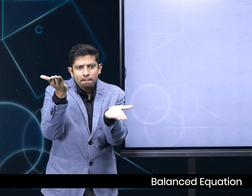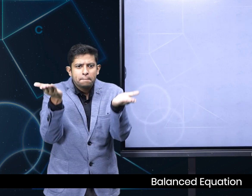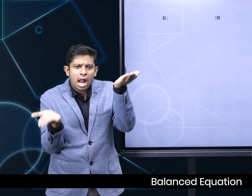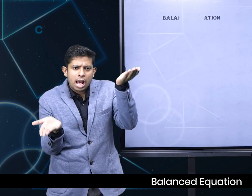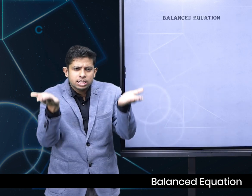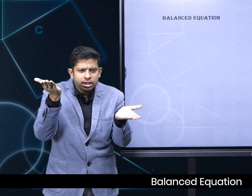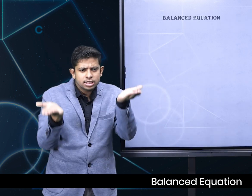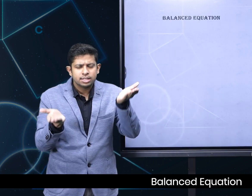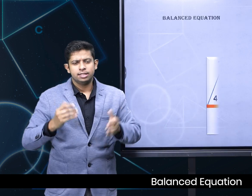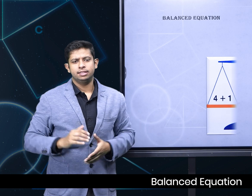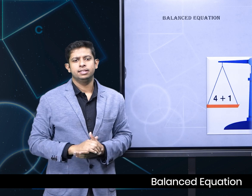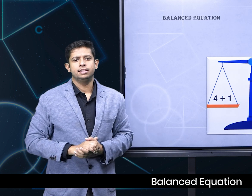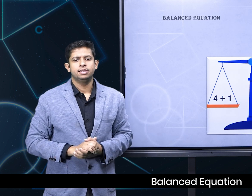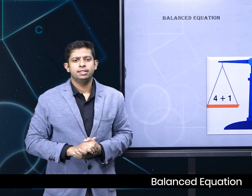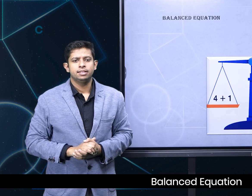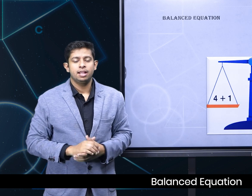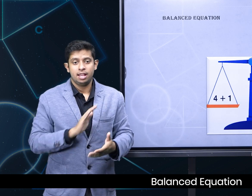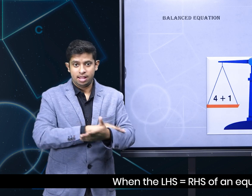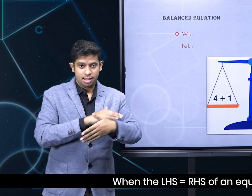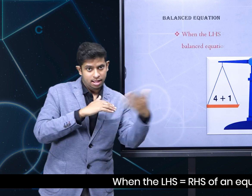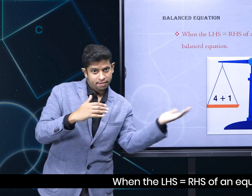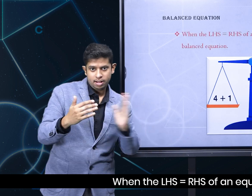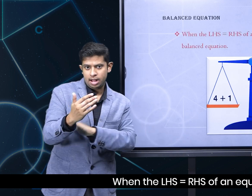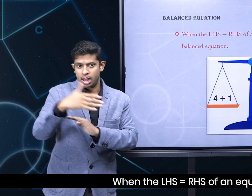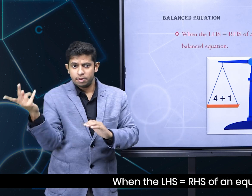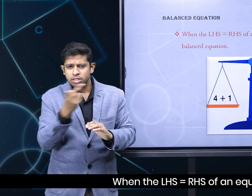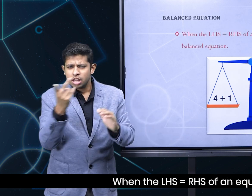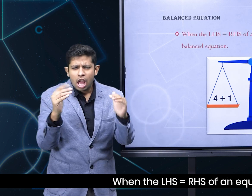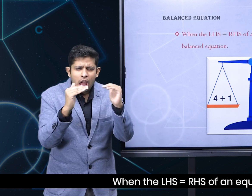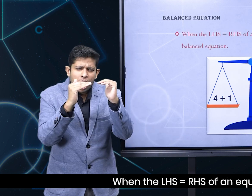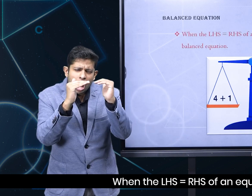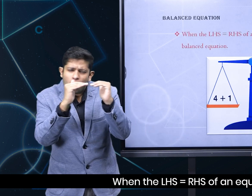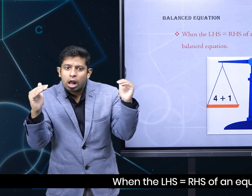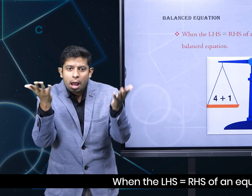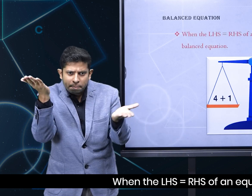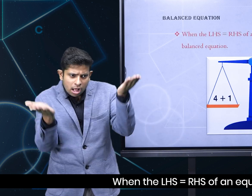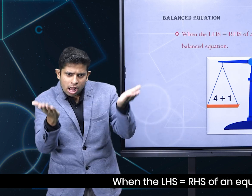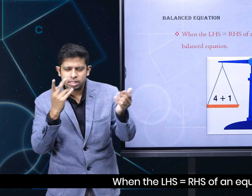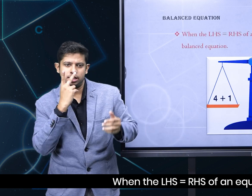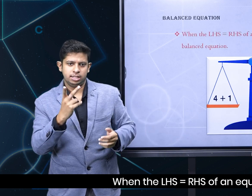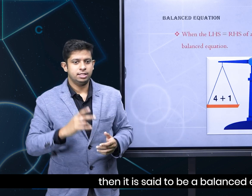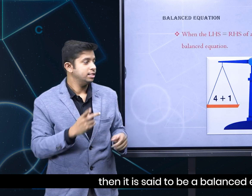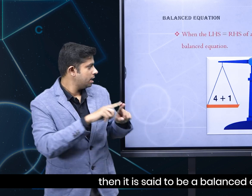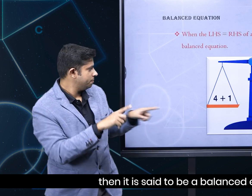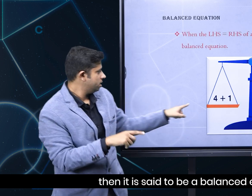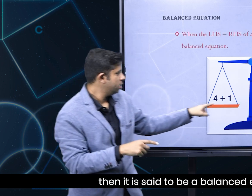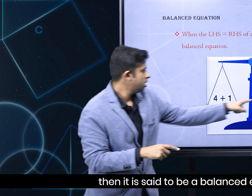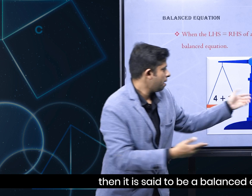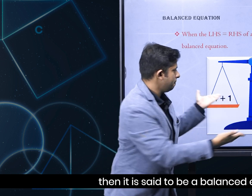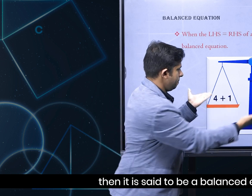Balanced equation. When the LHS is equal to RHS of an equation, then it is said to be a